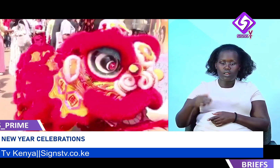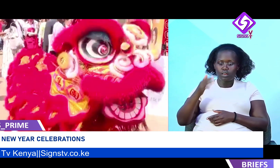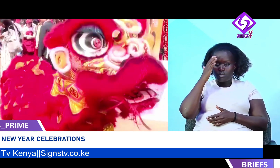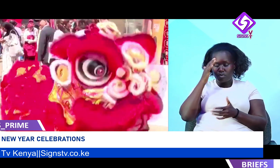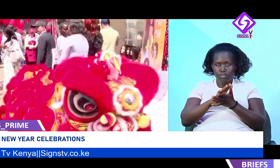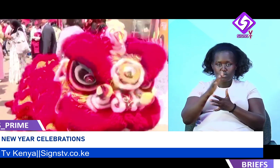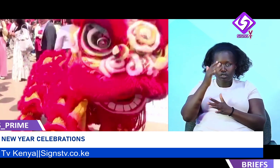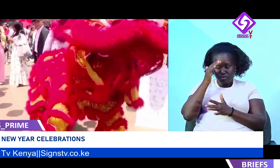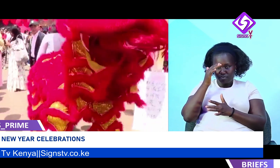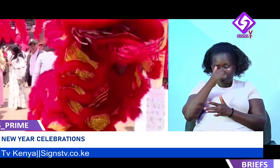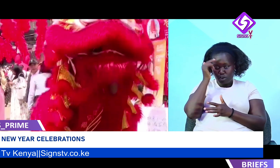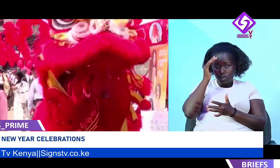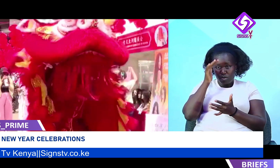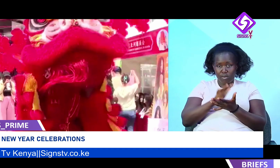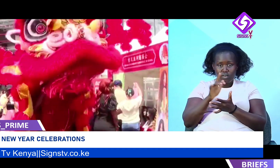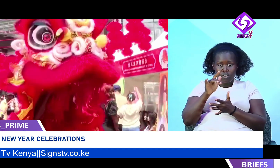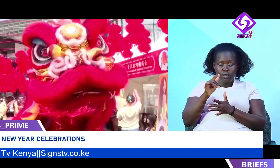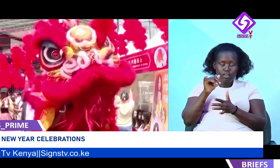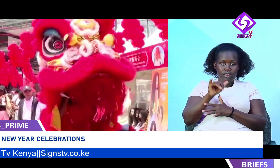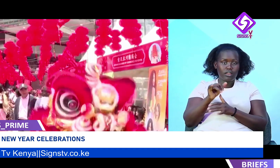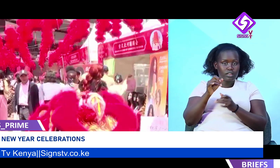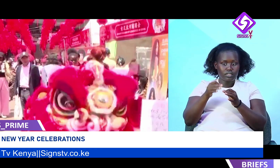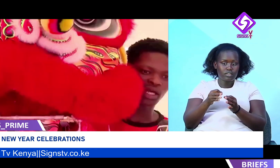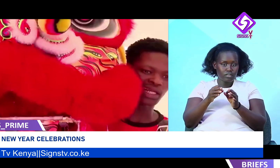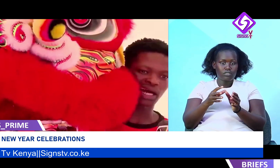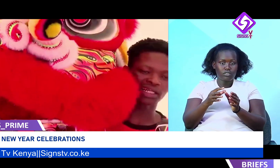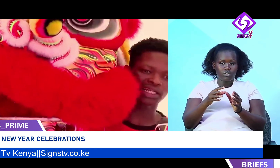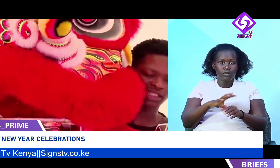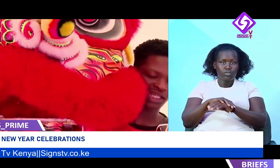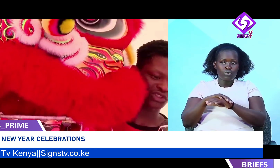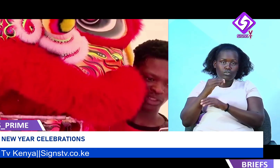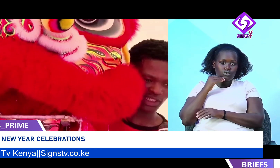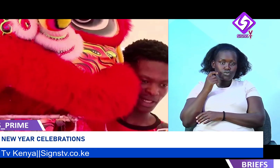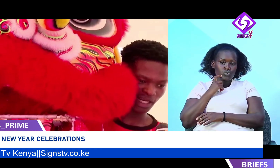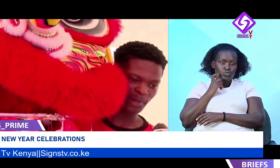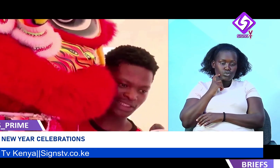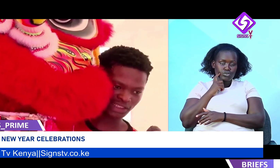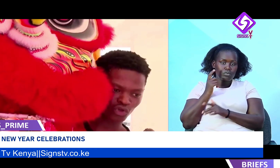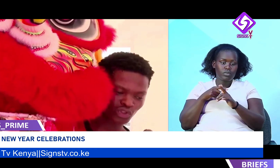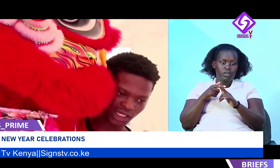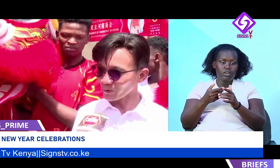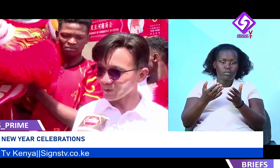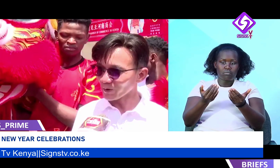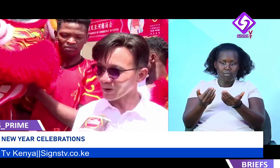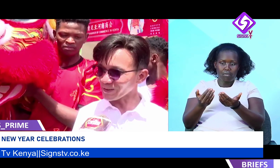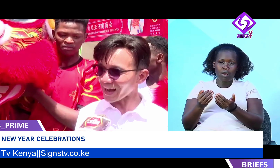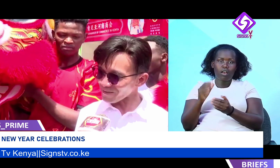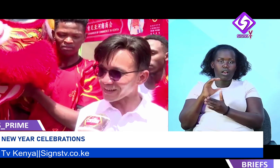dance wakifanya kusema kwa shop yao ina attract customers na blessing na good luck. Only Africa